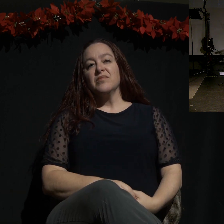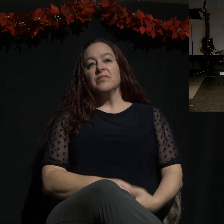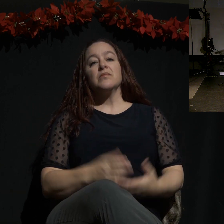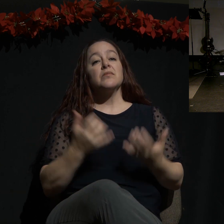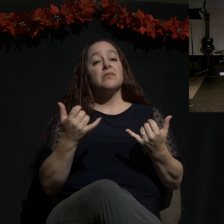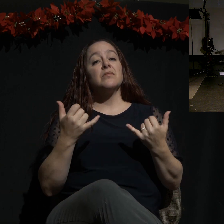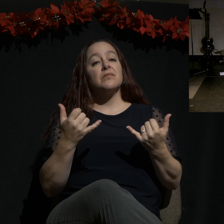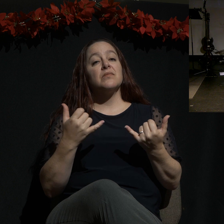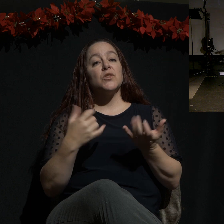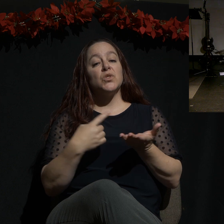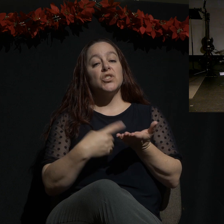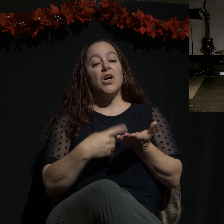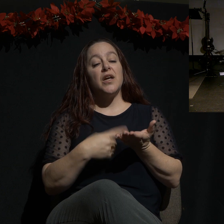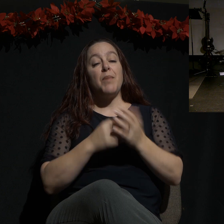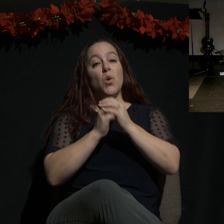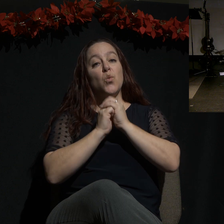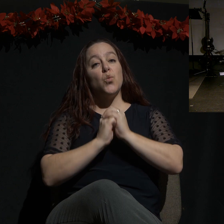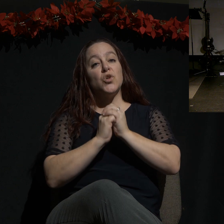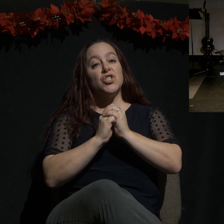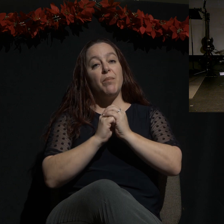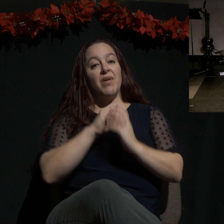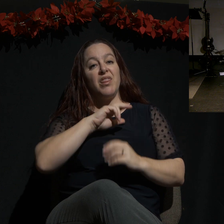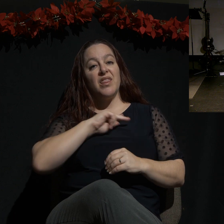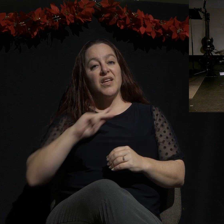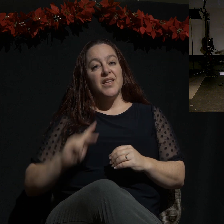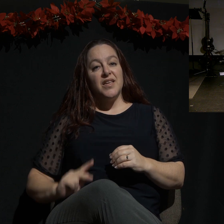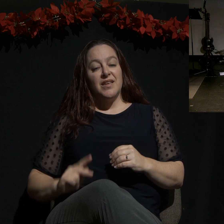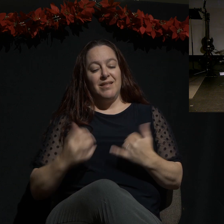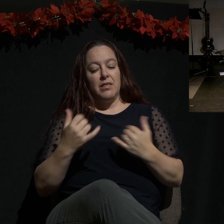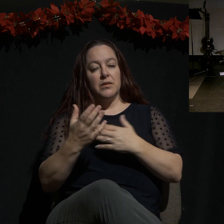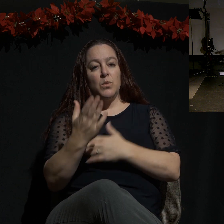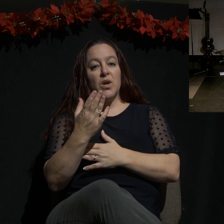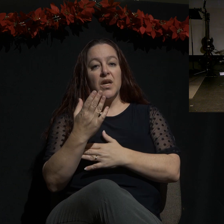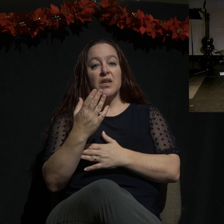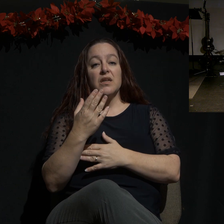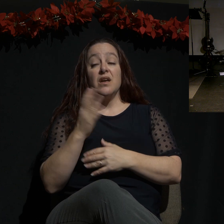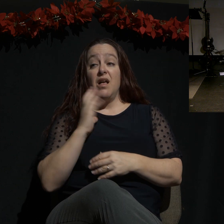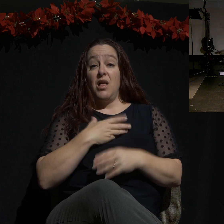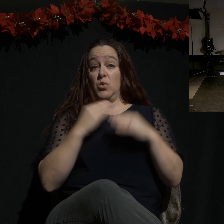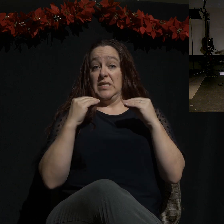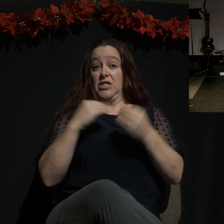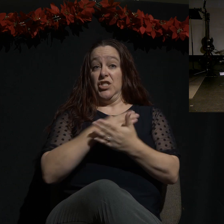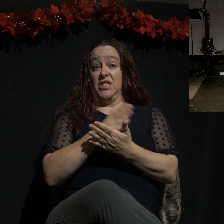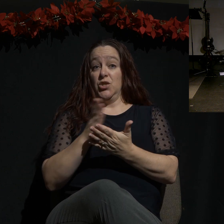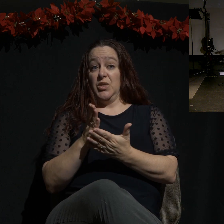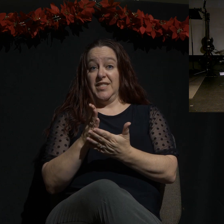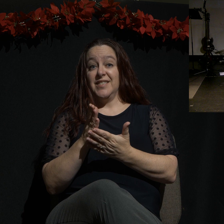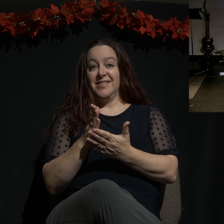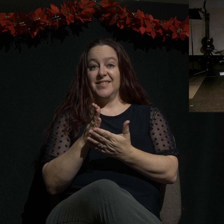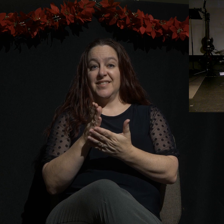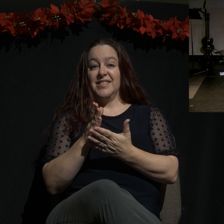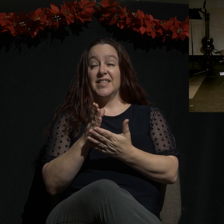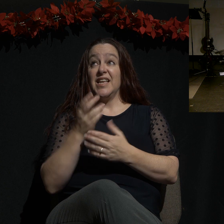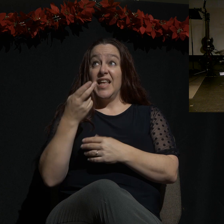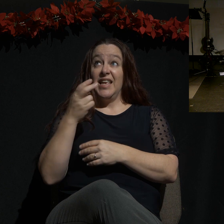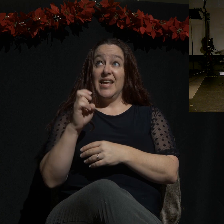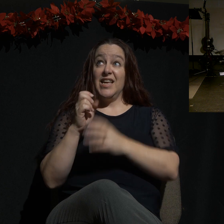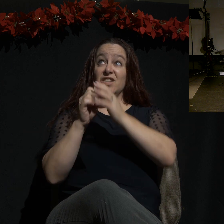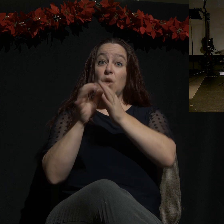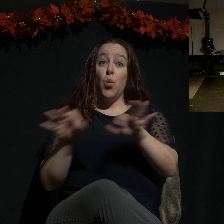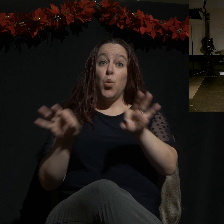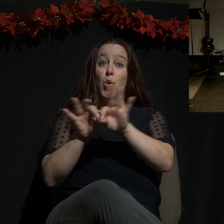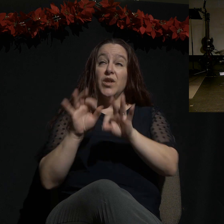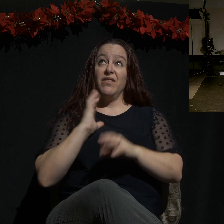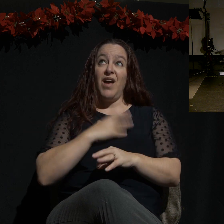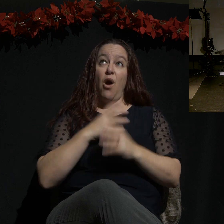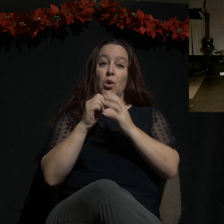we're talking about worship the King this morning. This morning, our teaching series is He is Worthy of Our